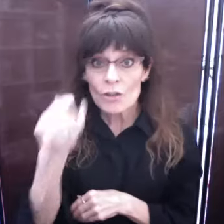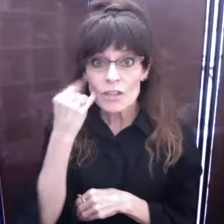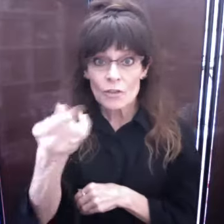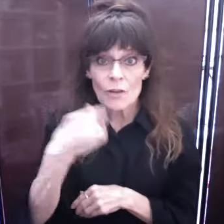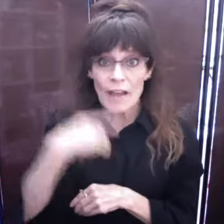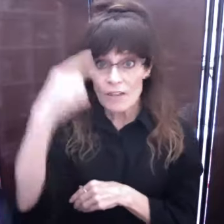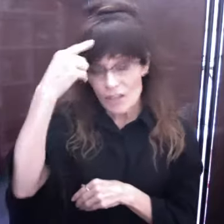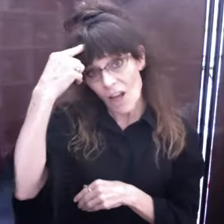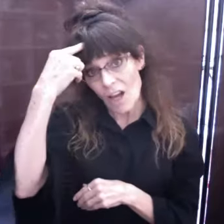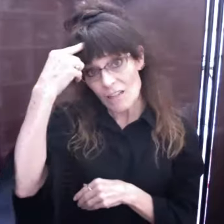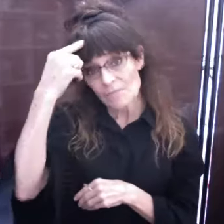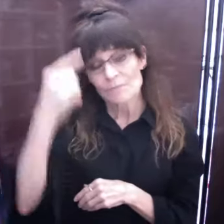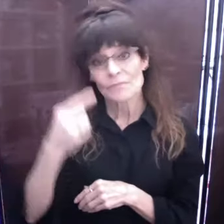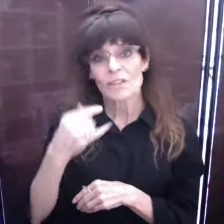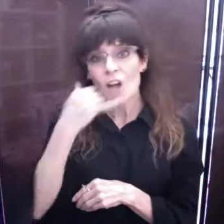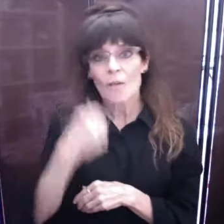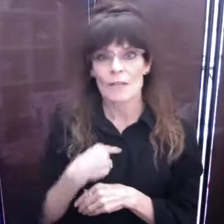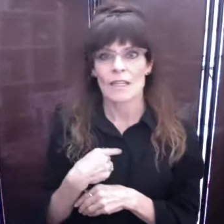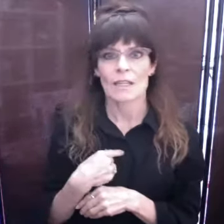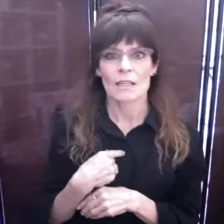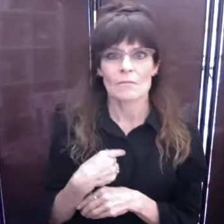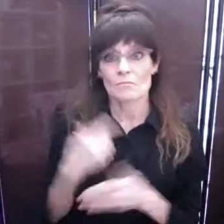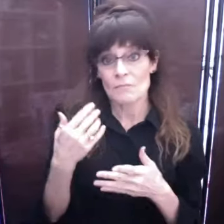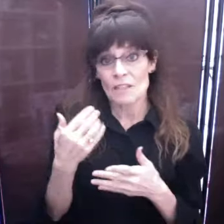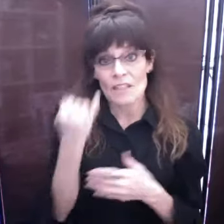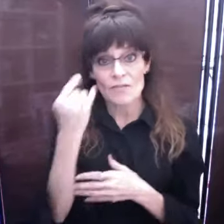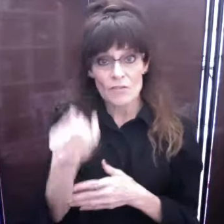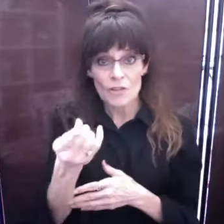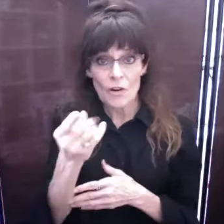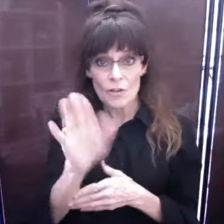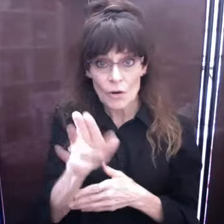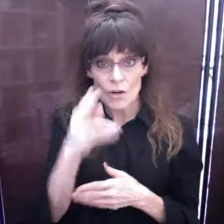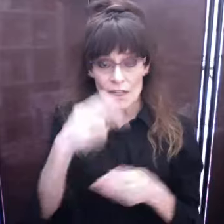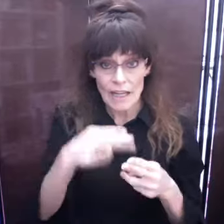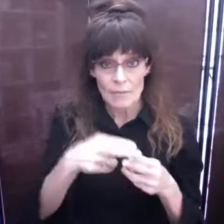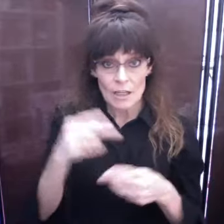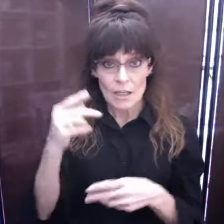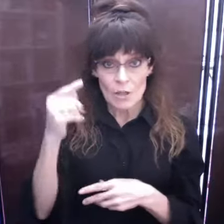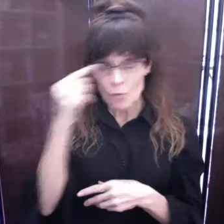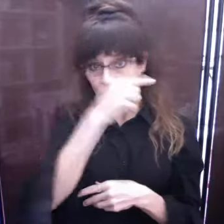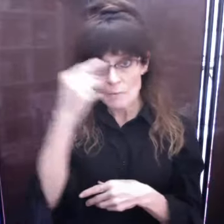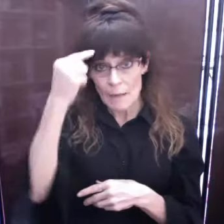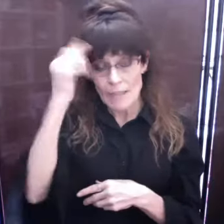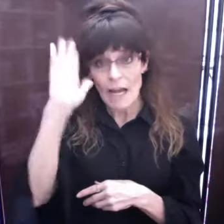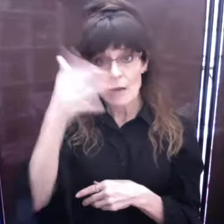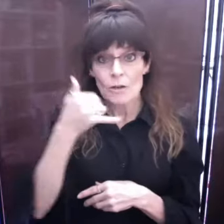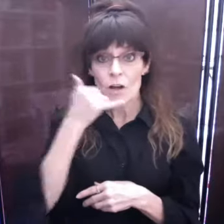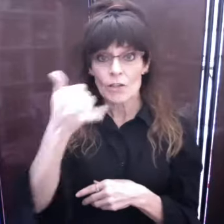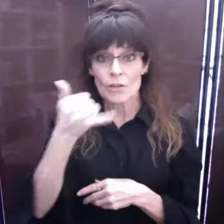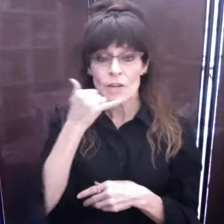name crosses your mind, call me. And if your name crosses my mind, I'm going to call you. And that's going to be the basis of our communication, right, going